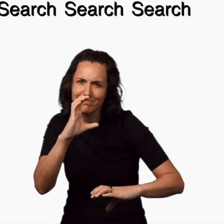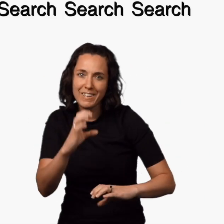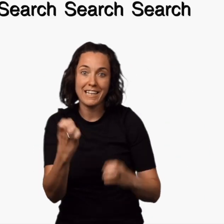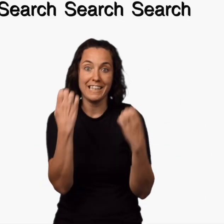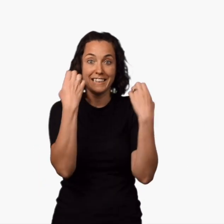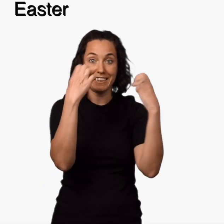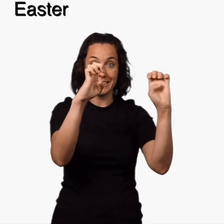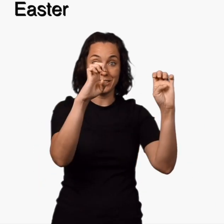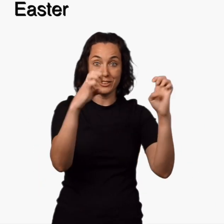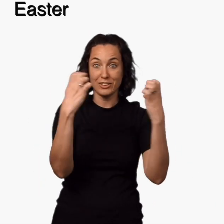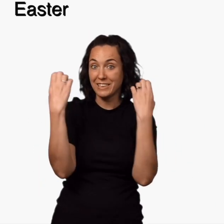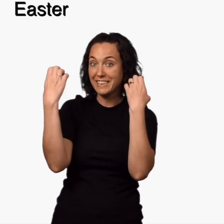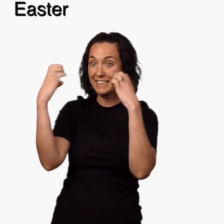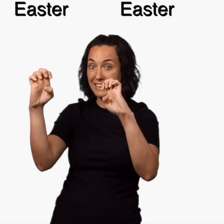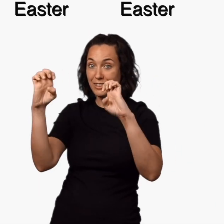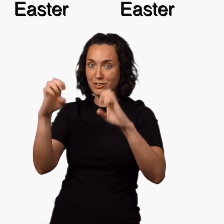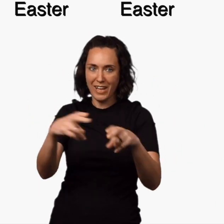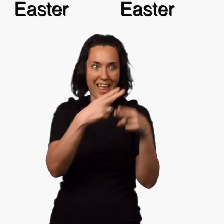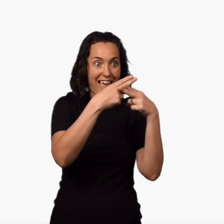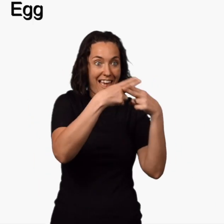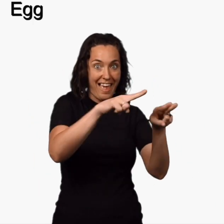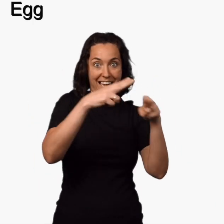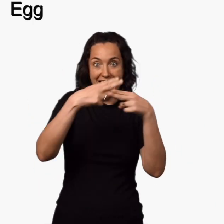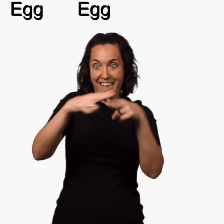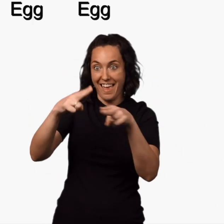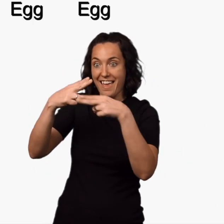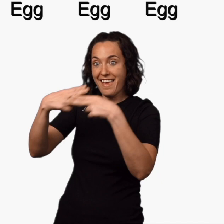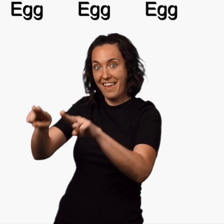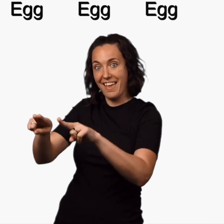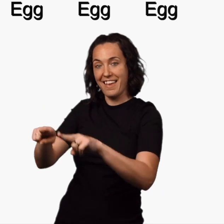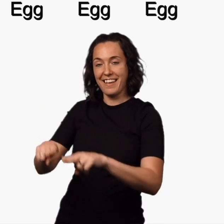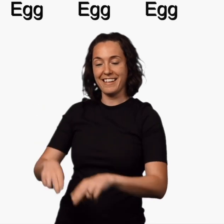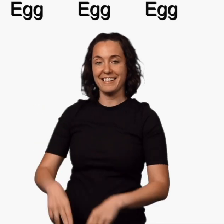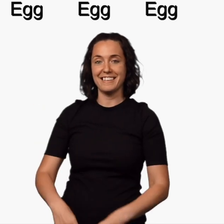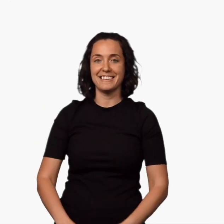search. Easter, Easter, egg, egg, egg.